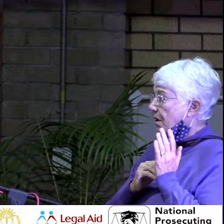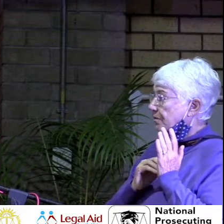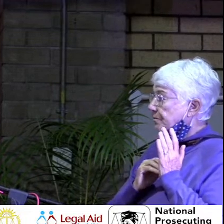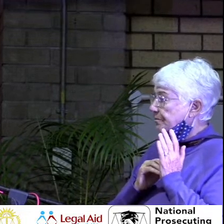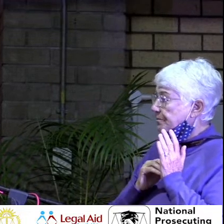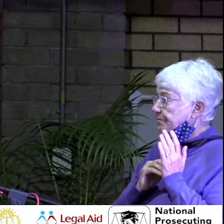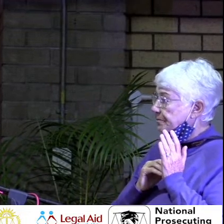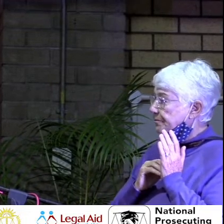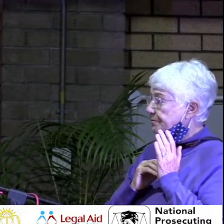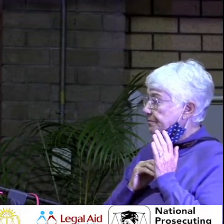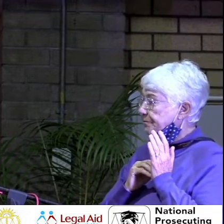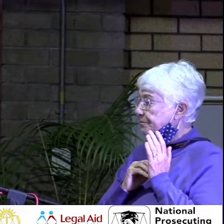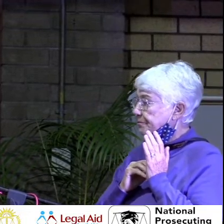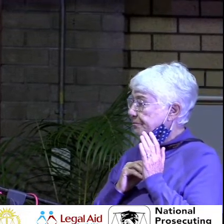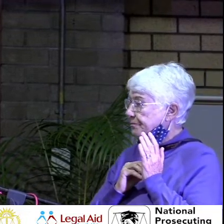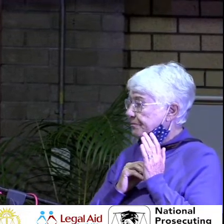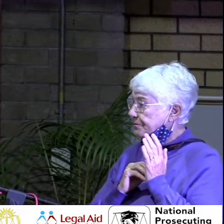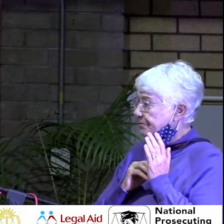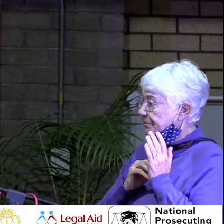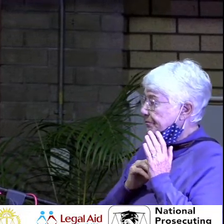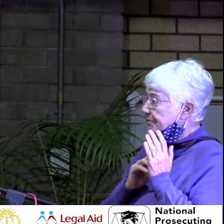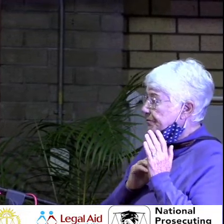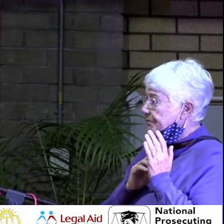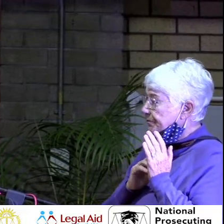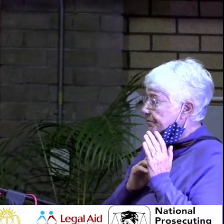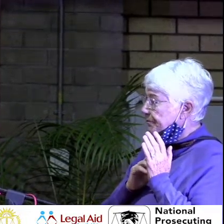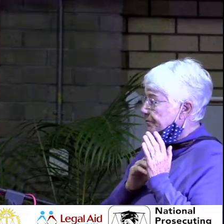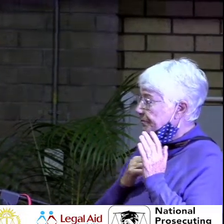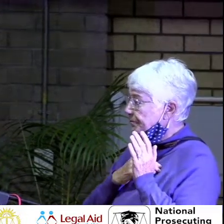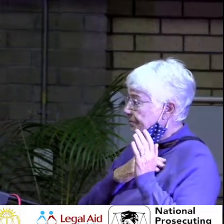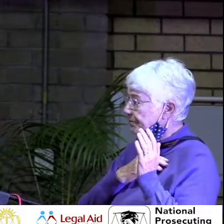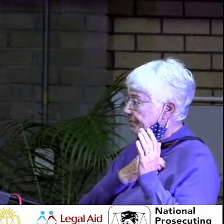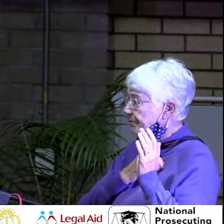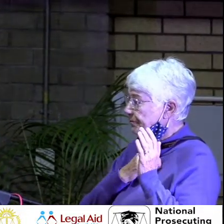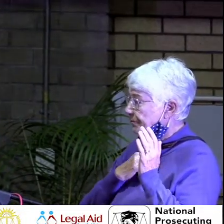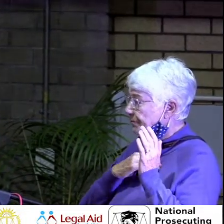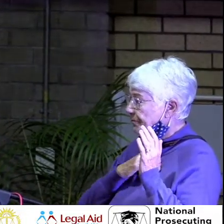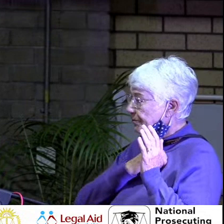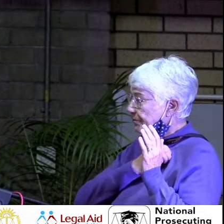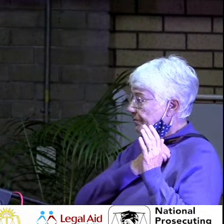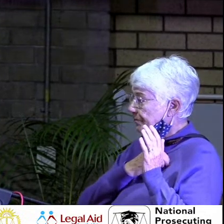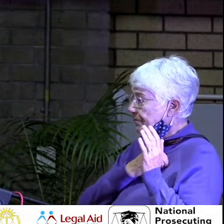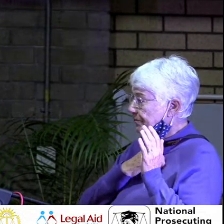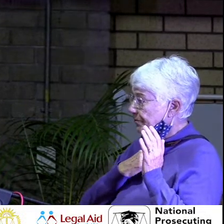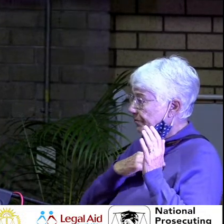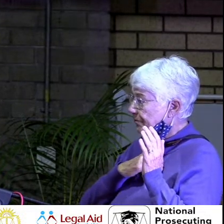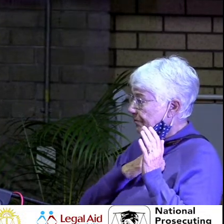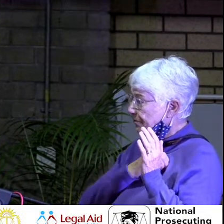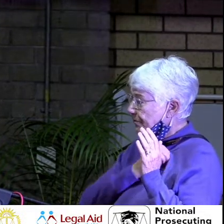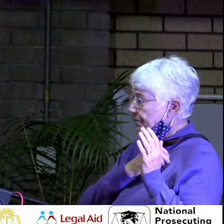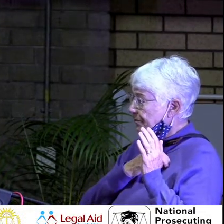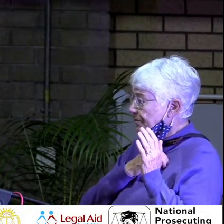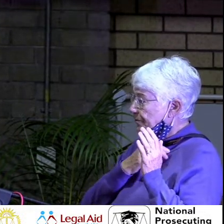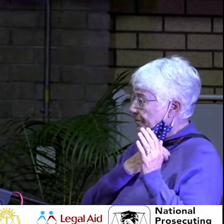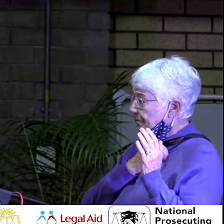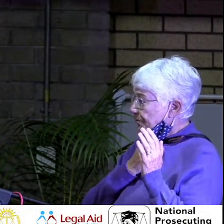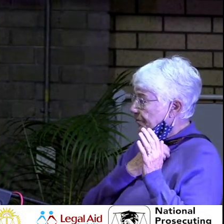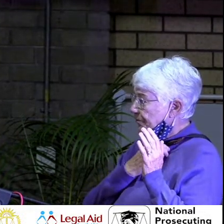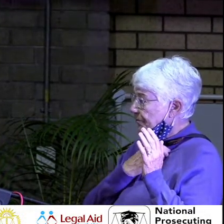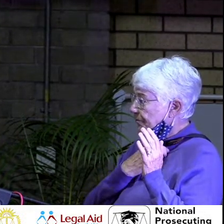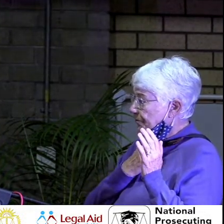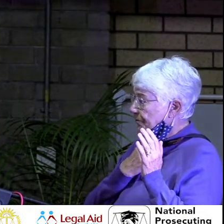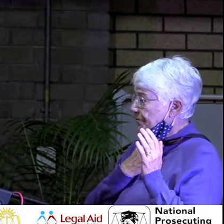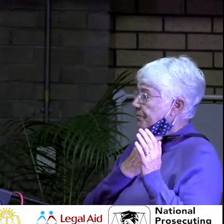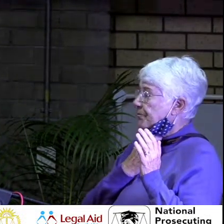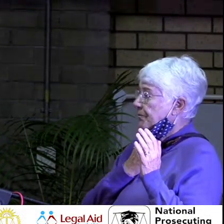Judge President here, but as you know, the weather and the changeover of the weather from summer to winter is not too good to